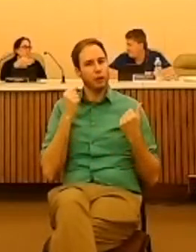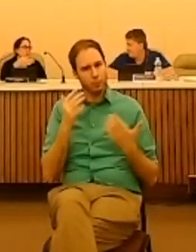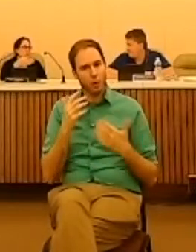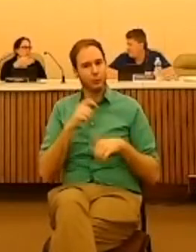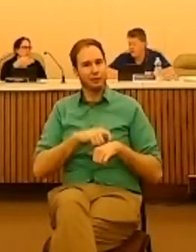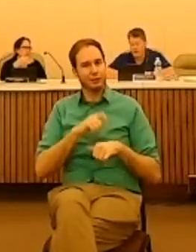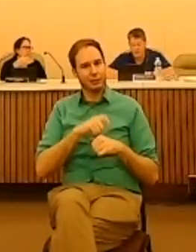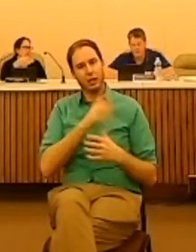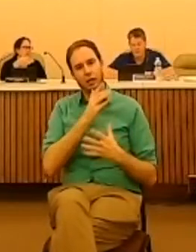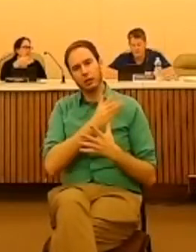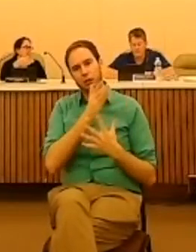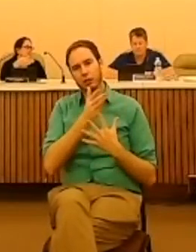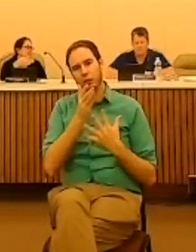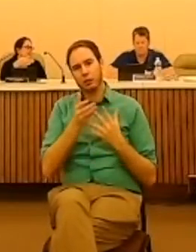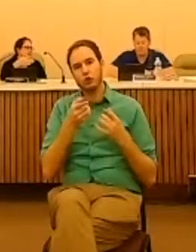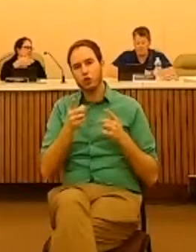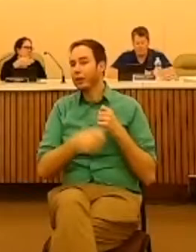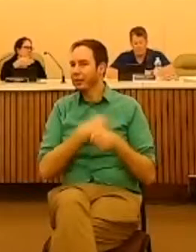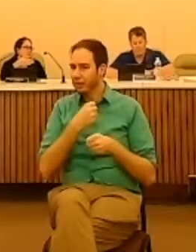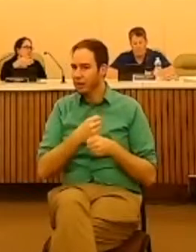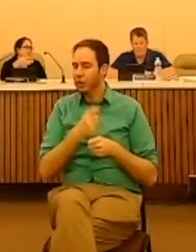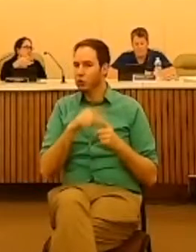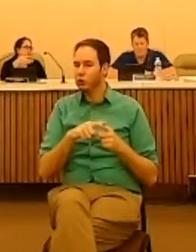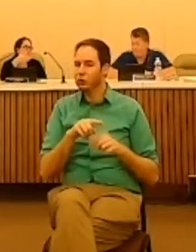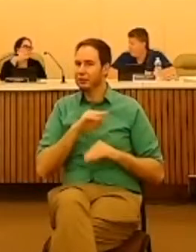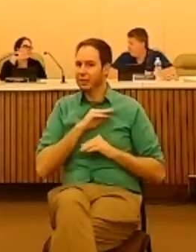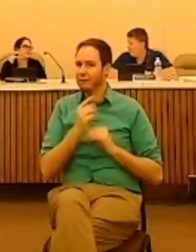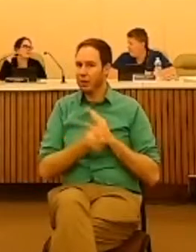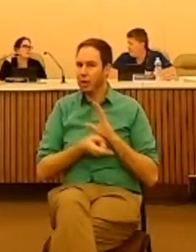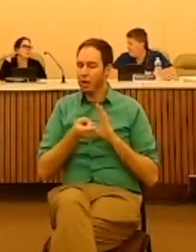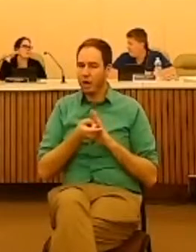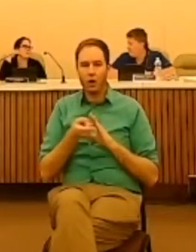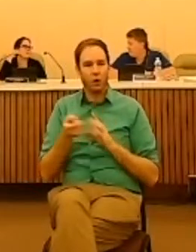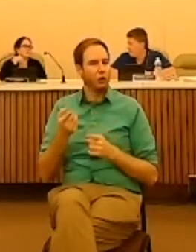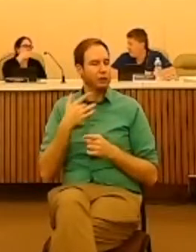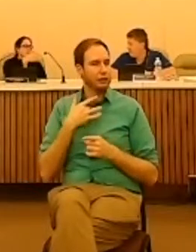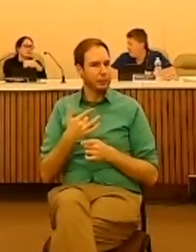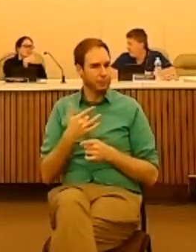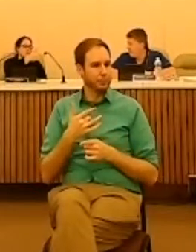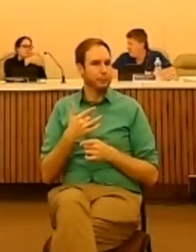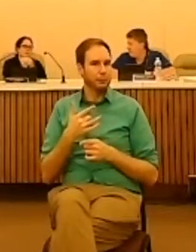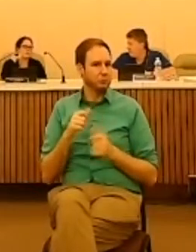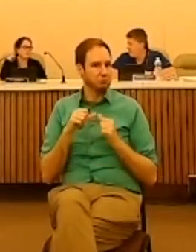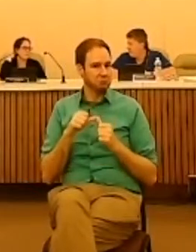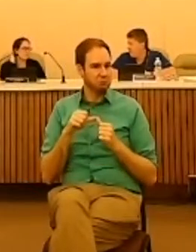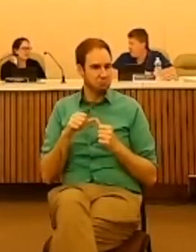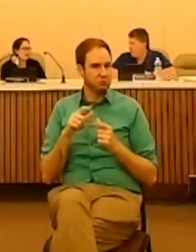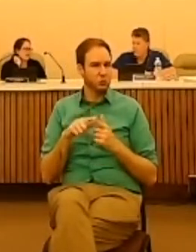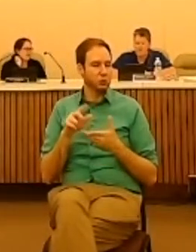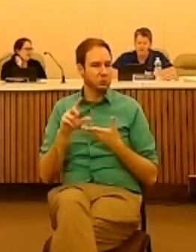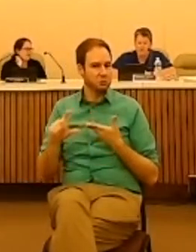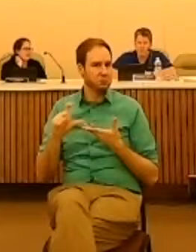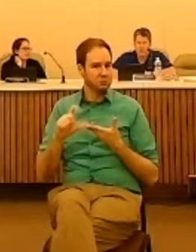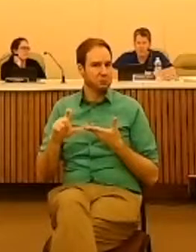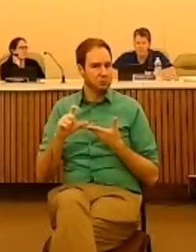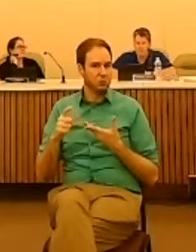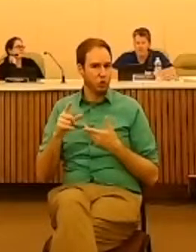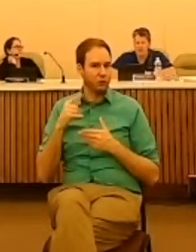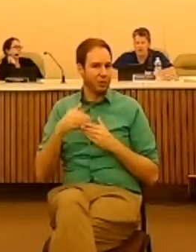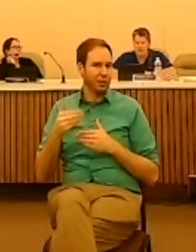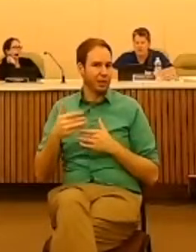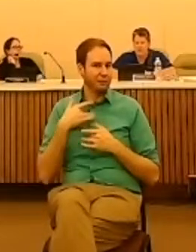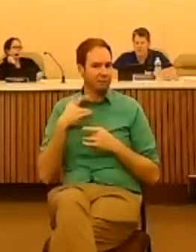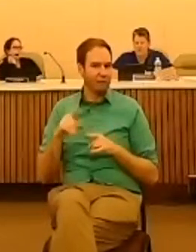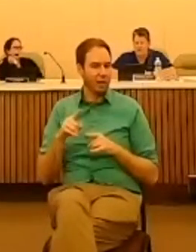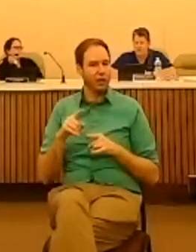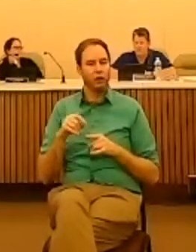times throughout the year Right. when they need to collect hours. So he would just continue to contribute the hours towards the next time. Right, so that's